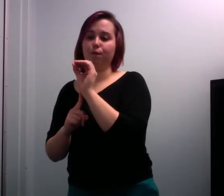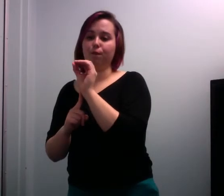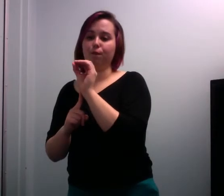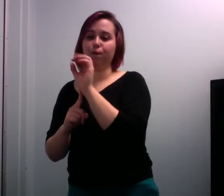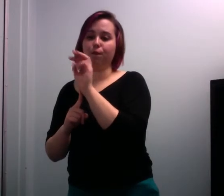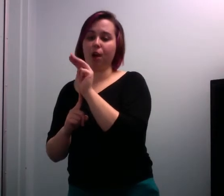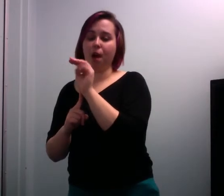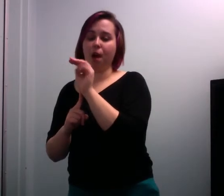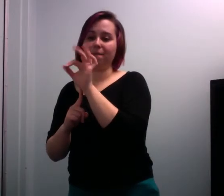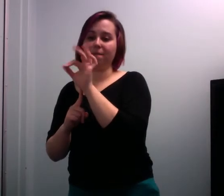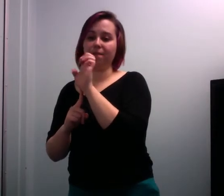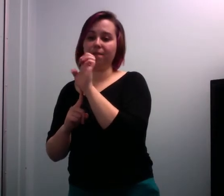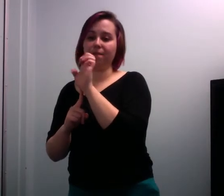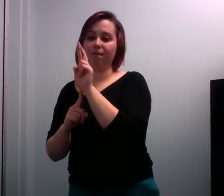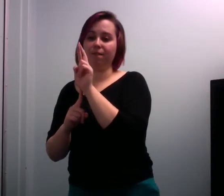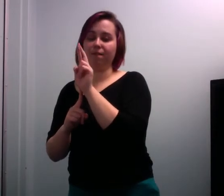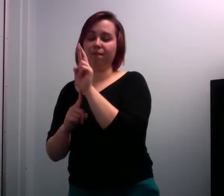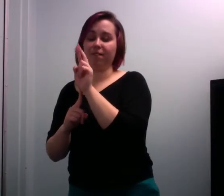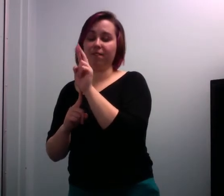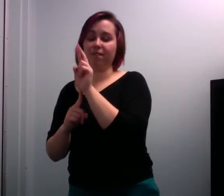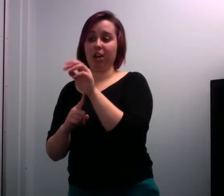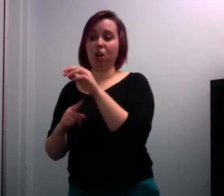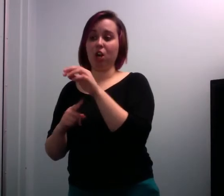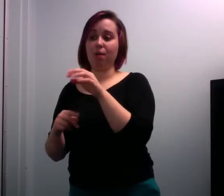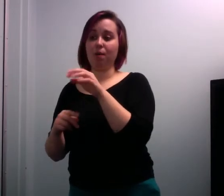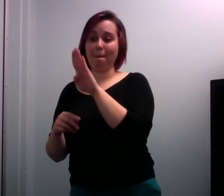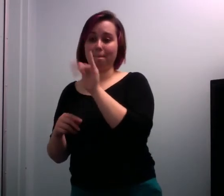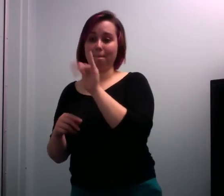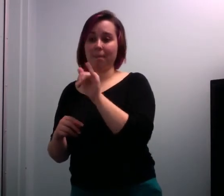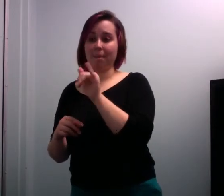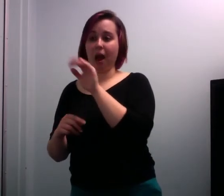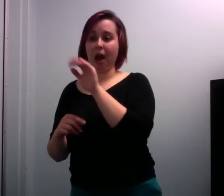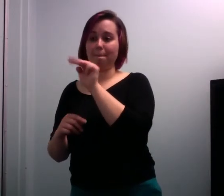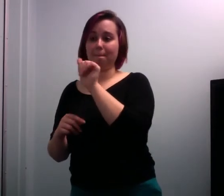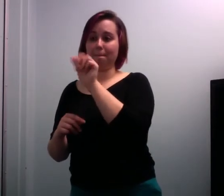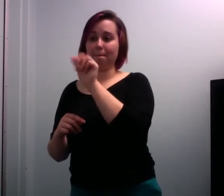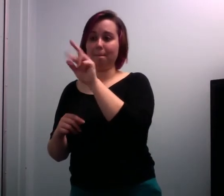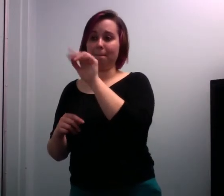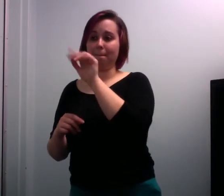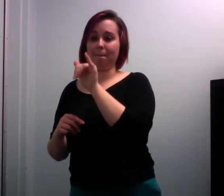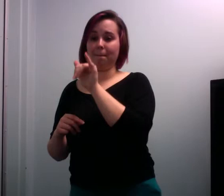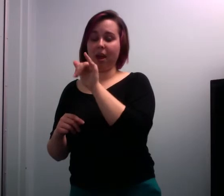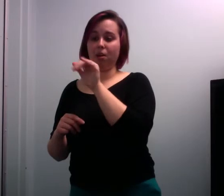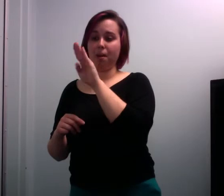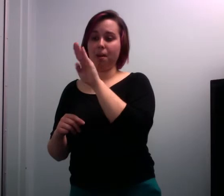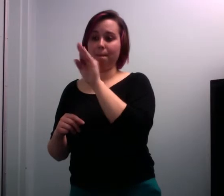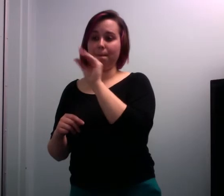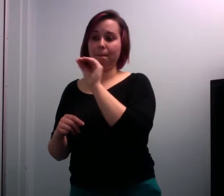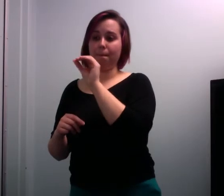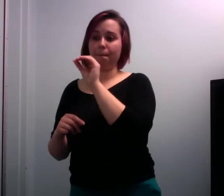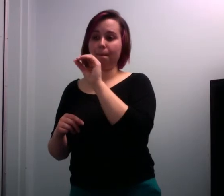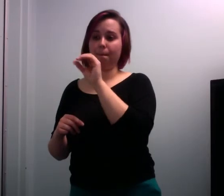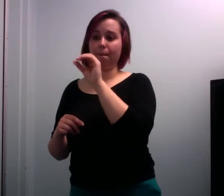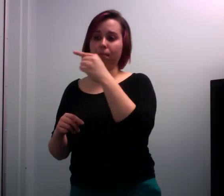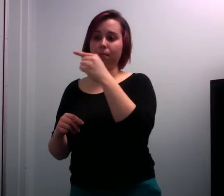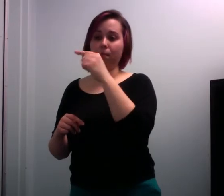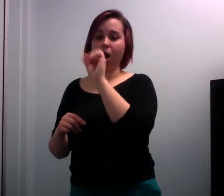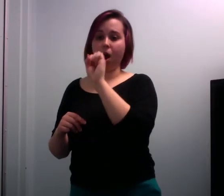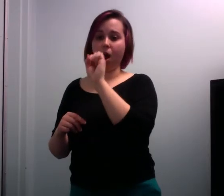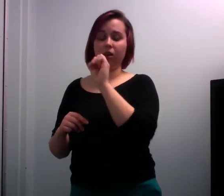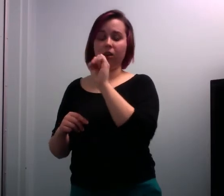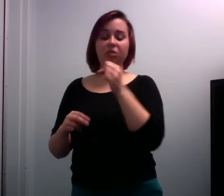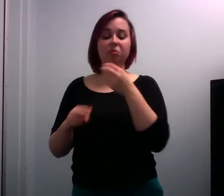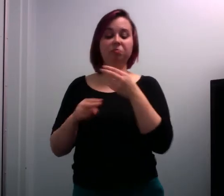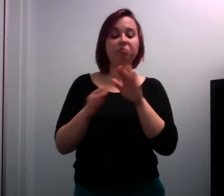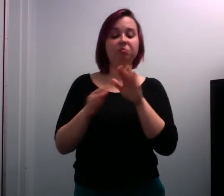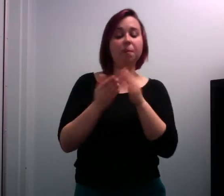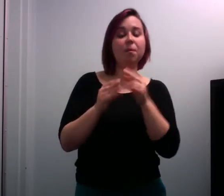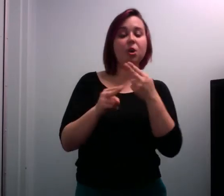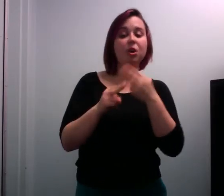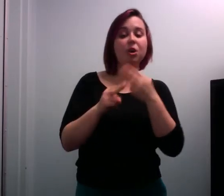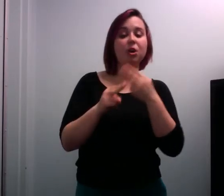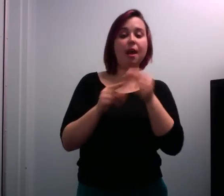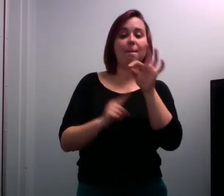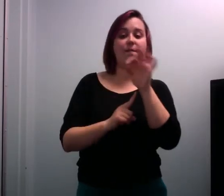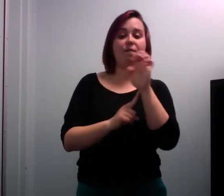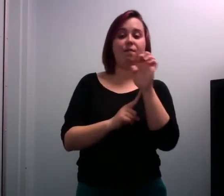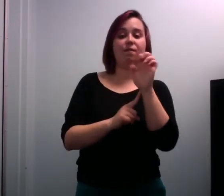a book entitled Feel the Fear and Do It Anyway by Susan Jeffers, Life is an